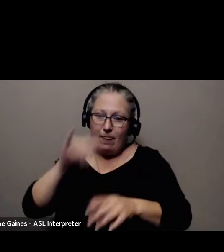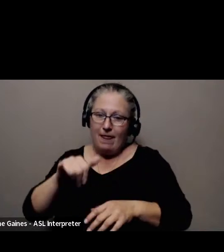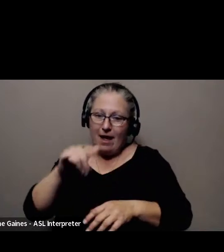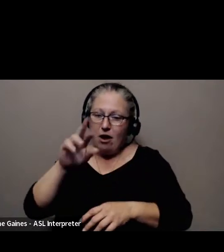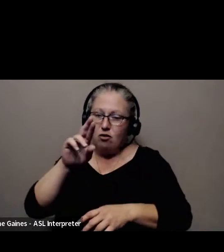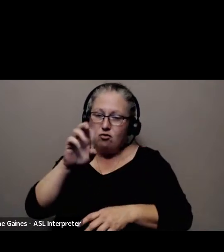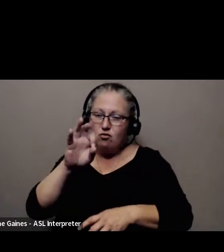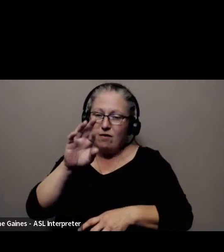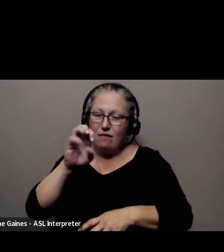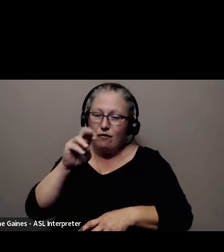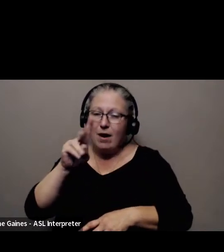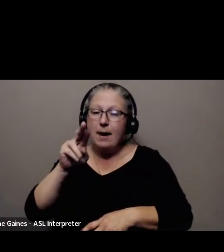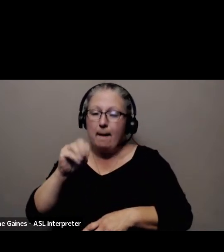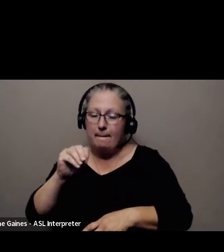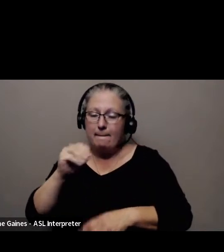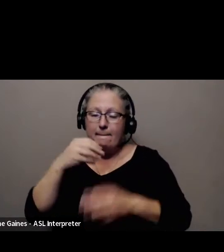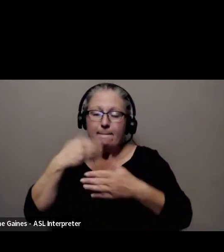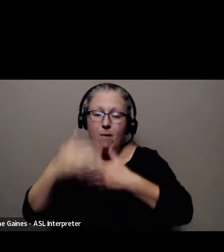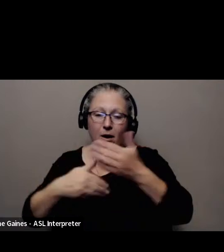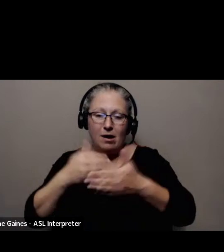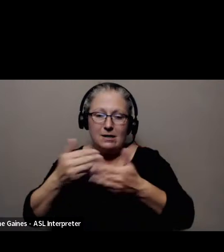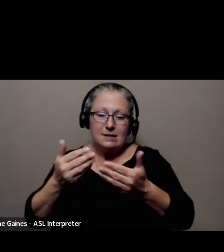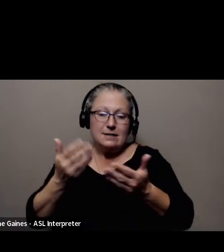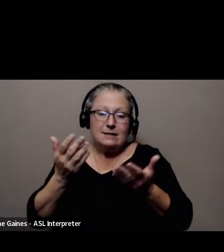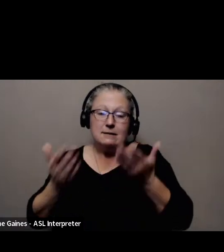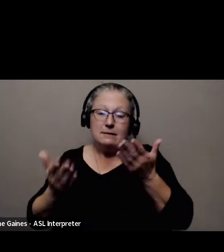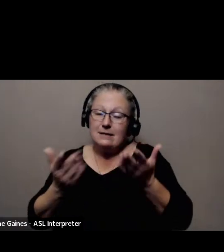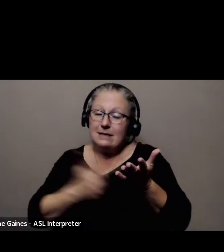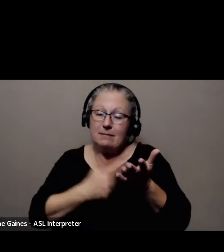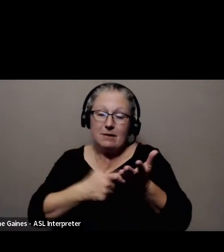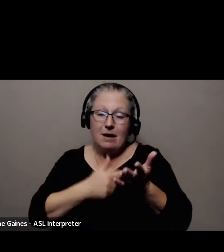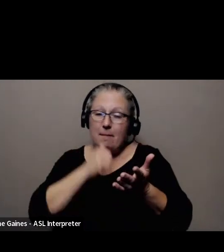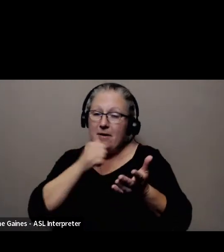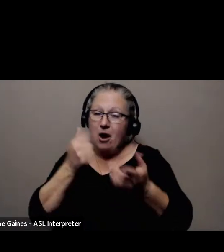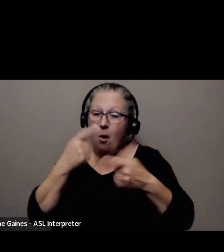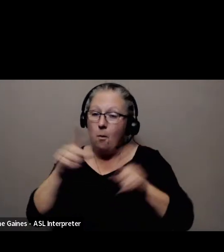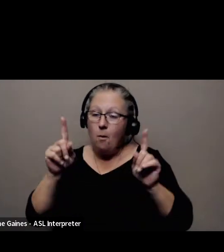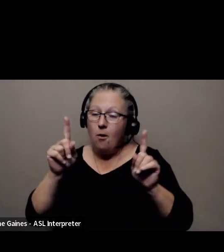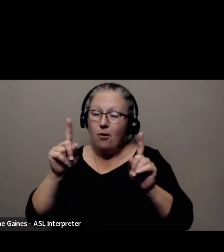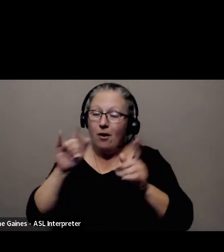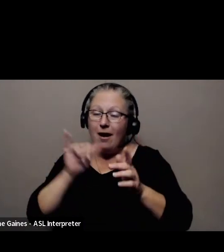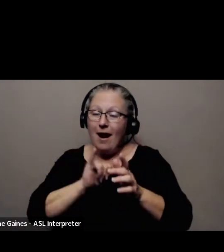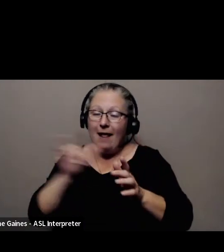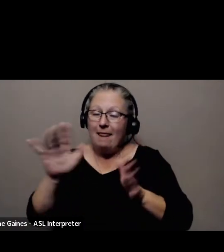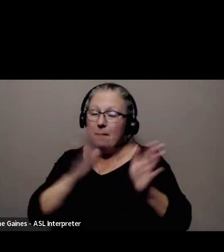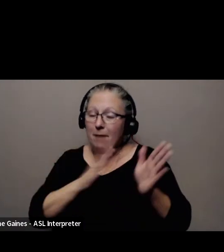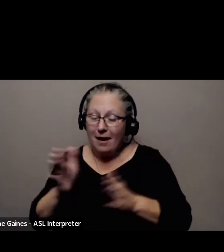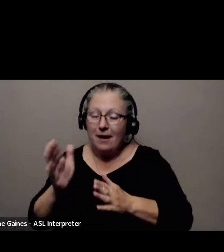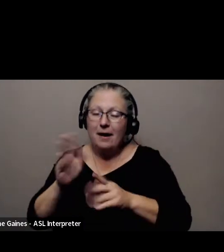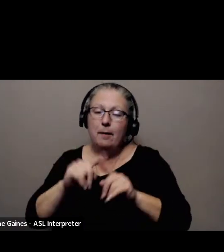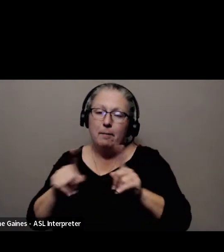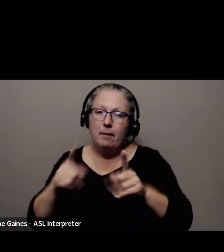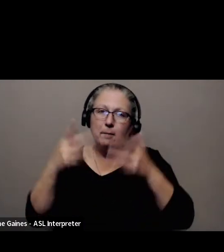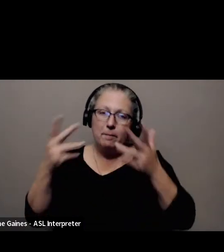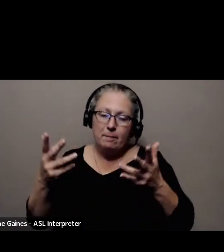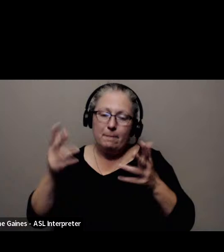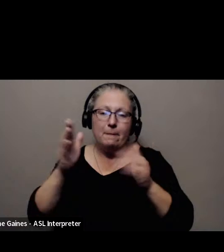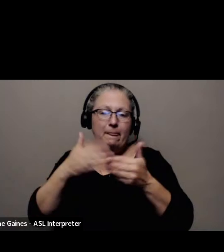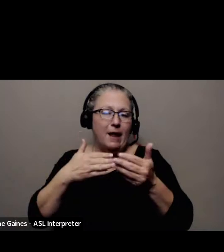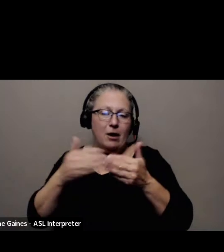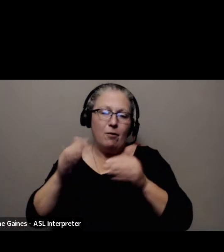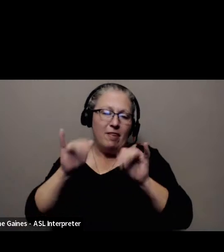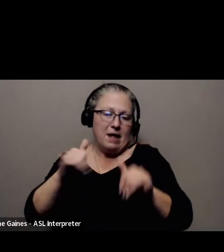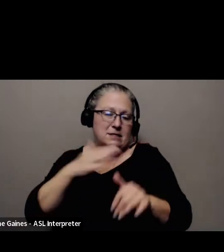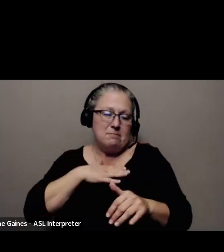process can not necessarily always work the way it was intended to. So anyway, that's